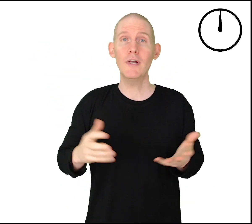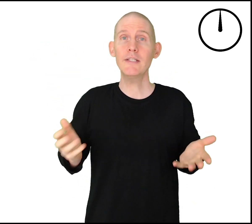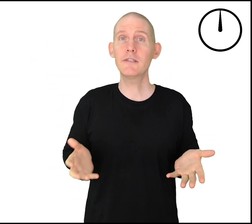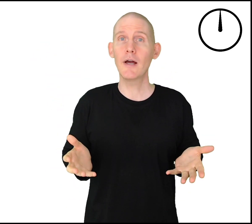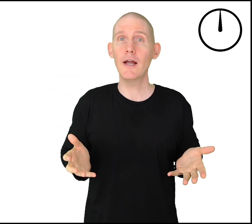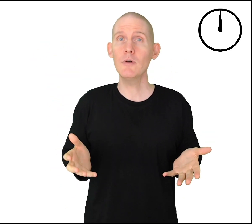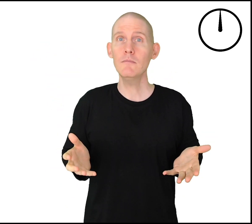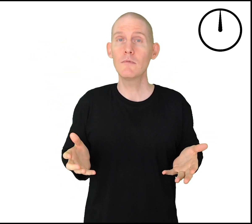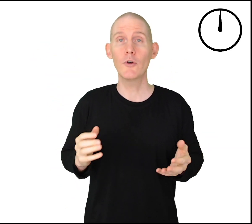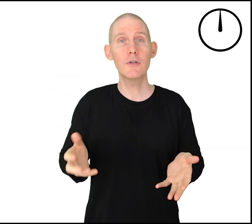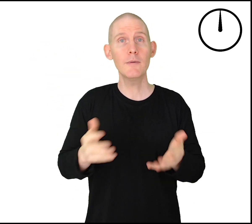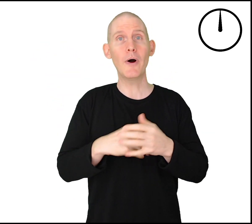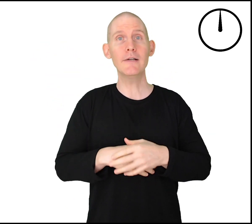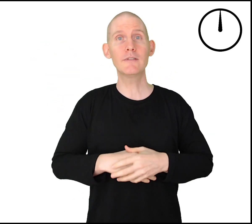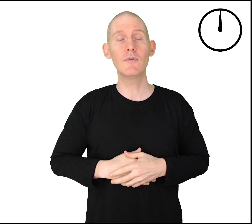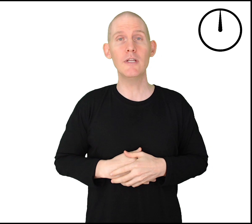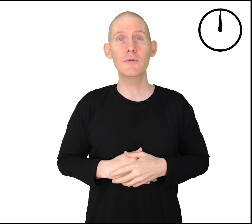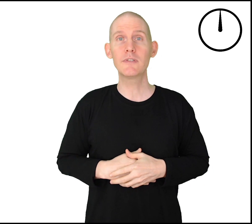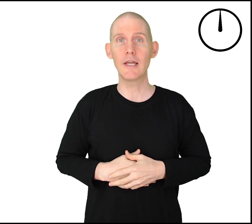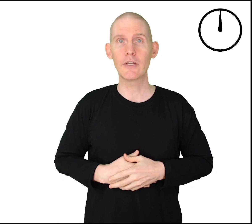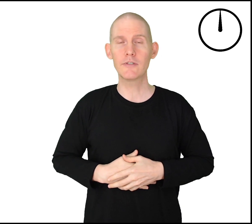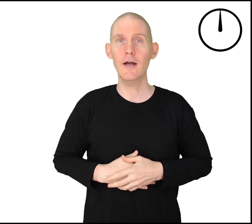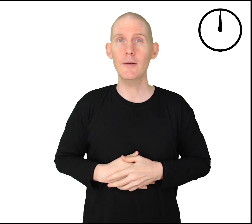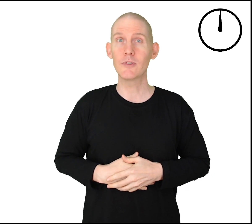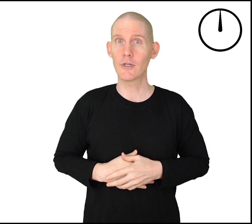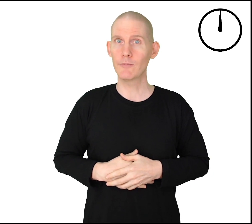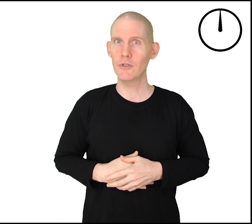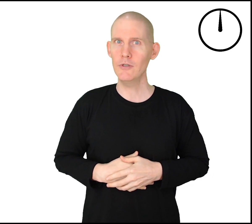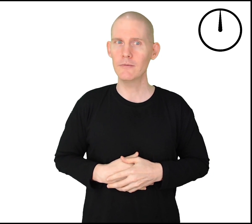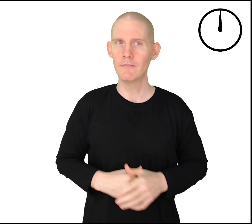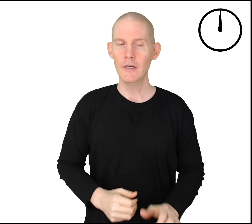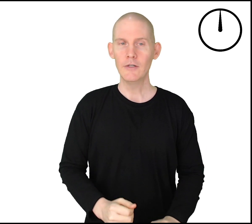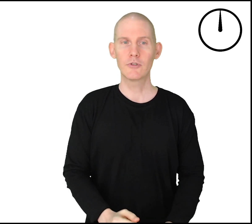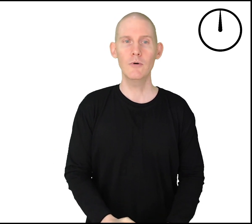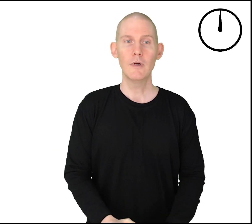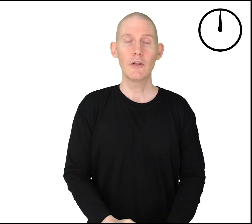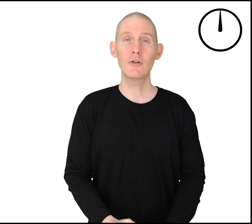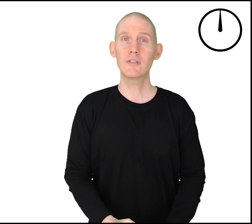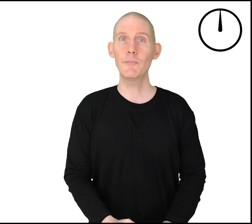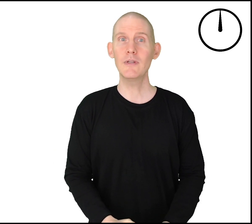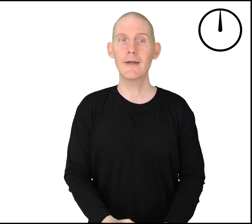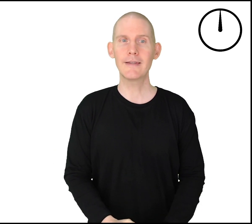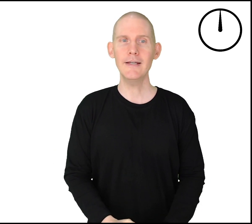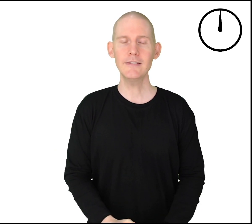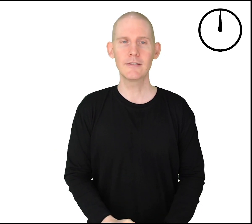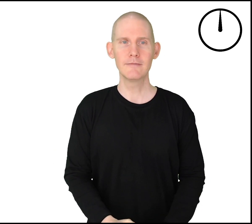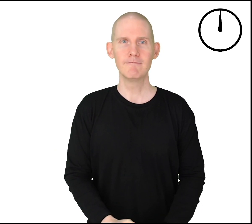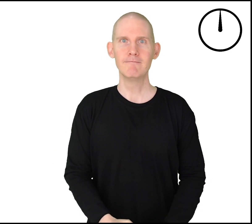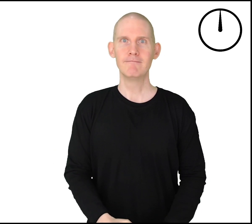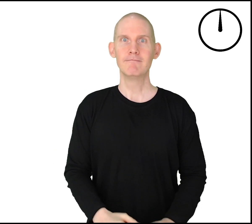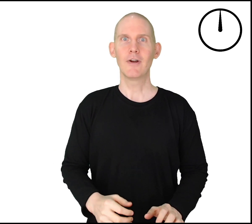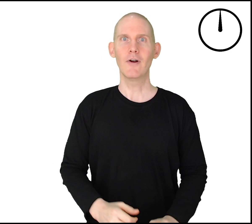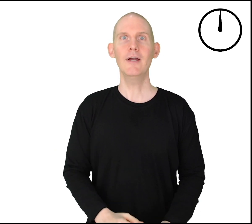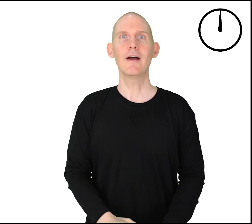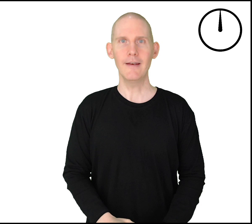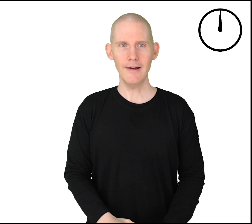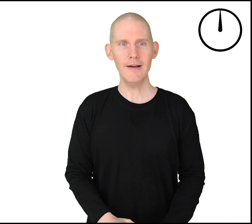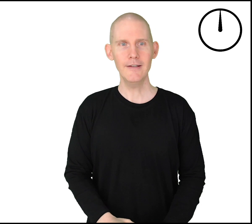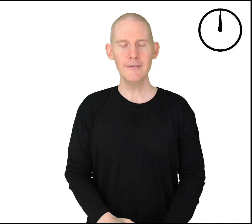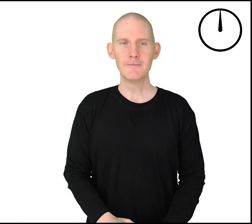the timer, or you can pause the video and take your time. It's up to you. So, it looks something like this. All right, I nod.